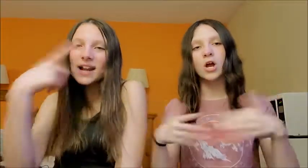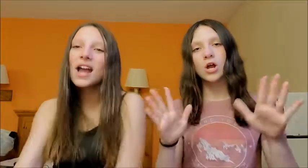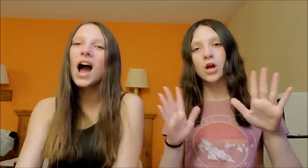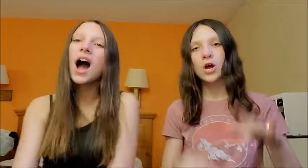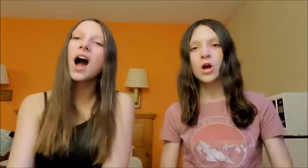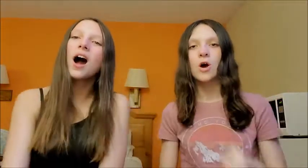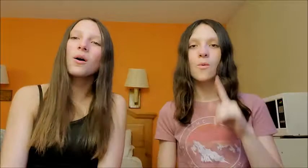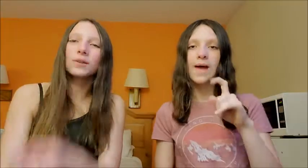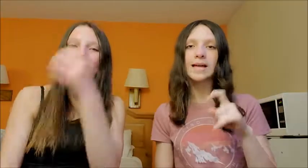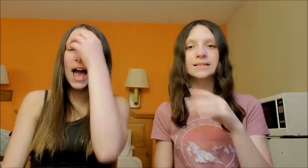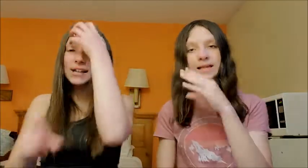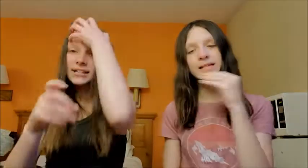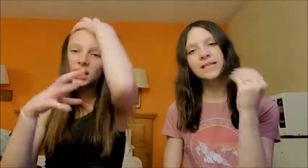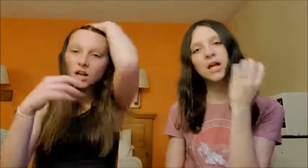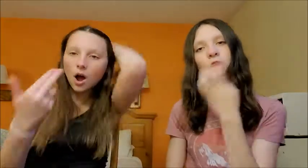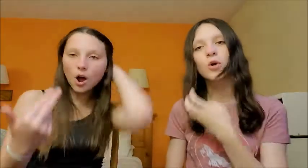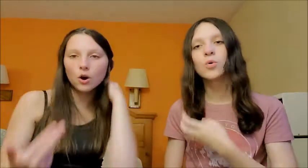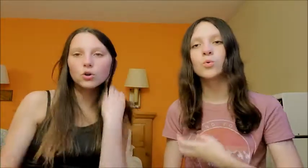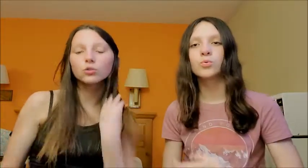go Exes and oh